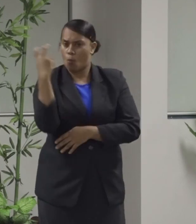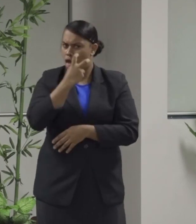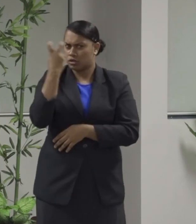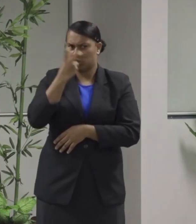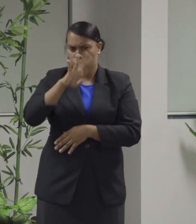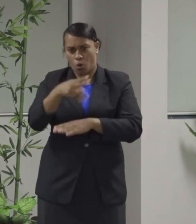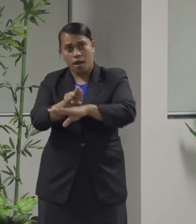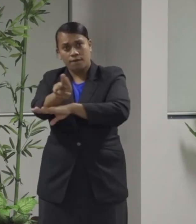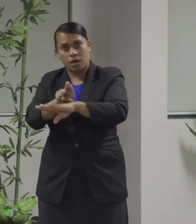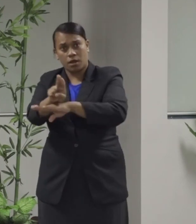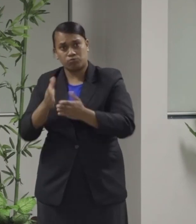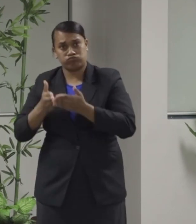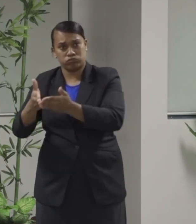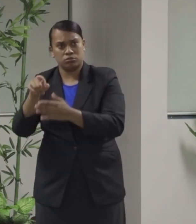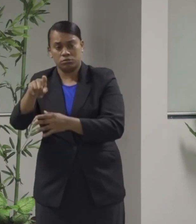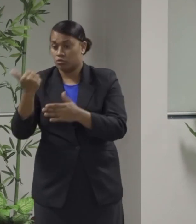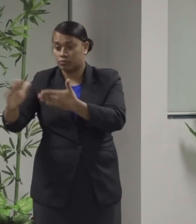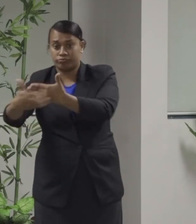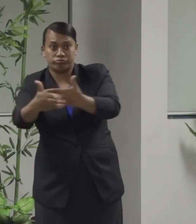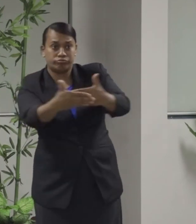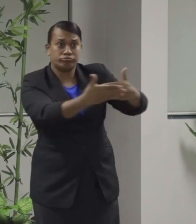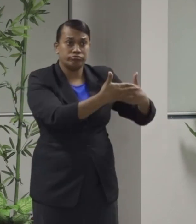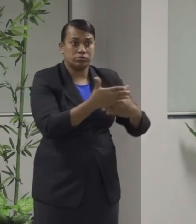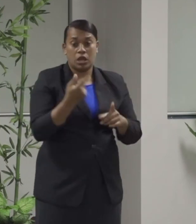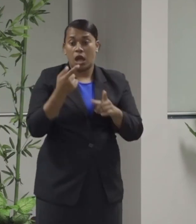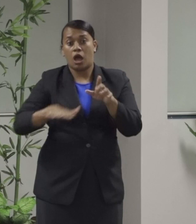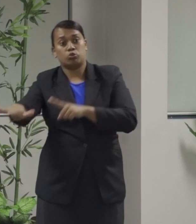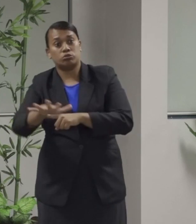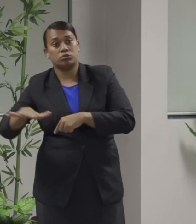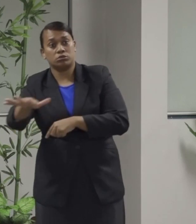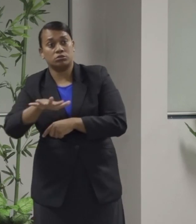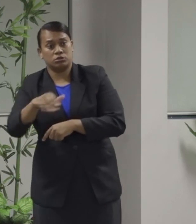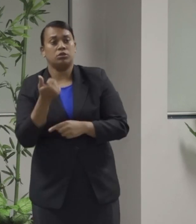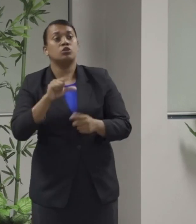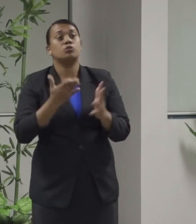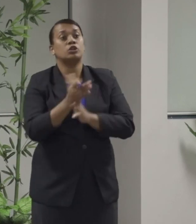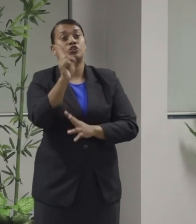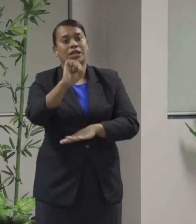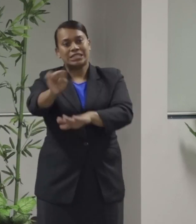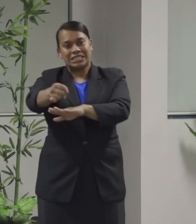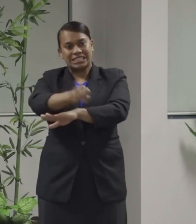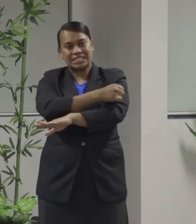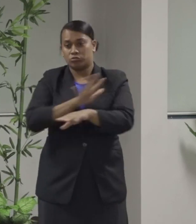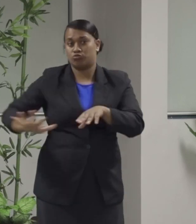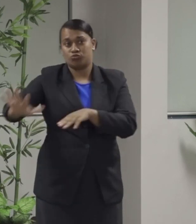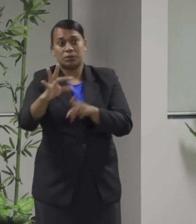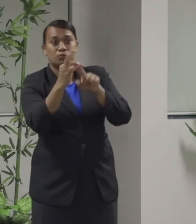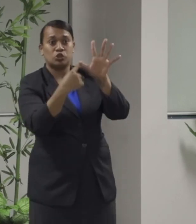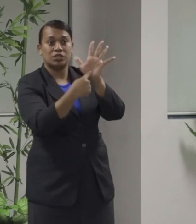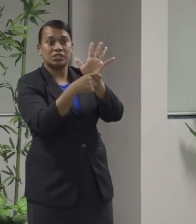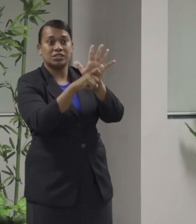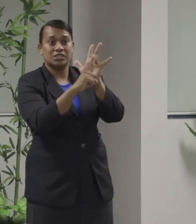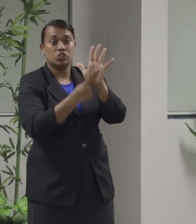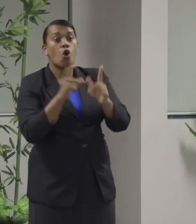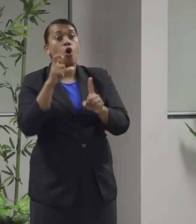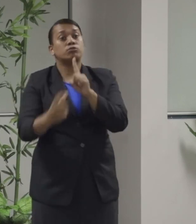the curfew in that area will be commanded from the Navy headquarters with the assistance of the Water